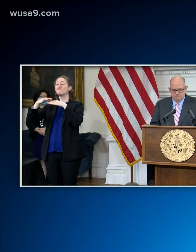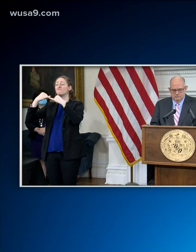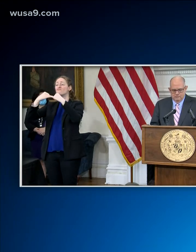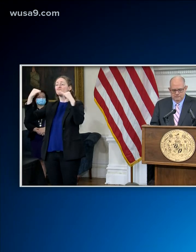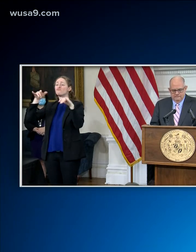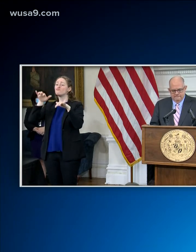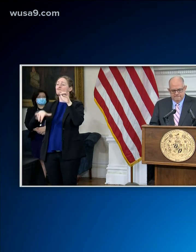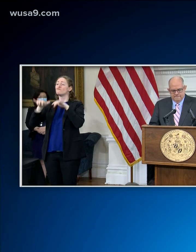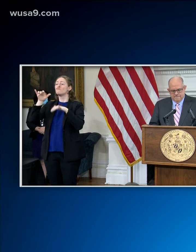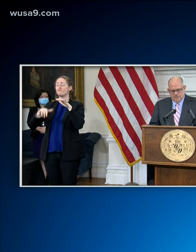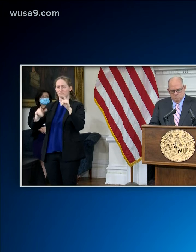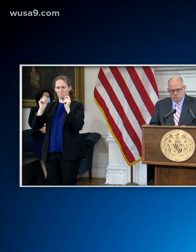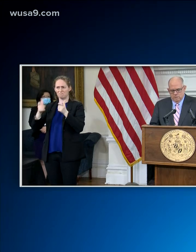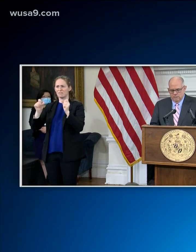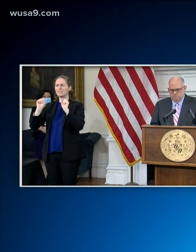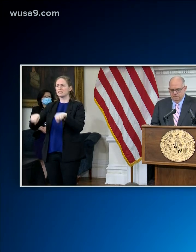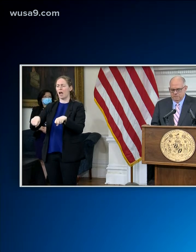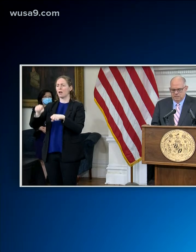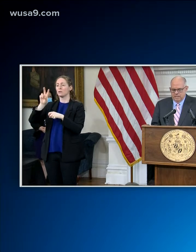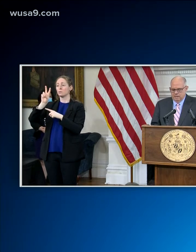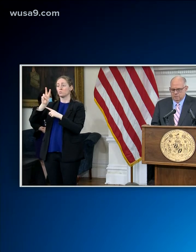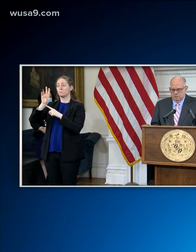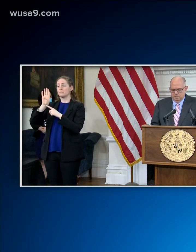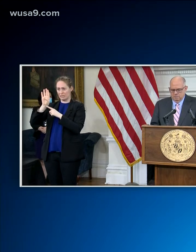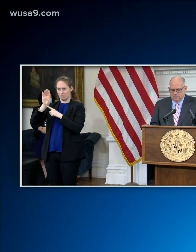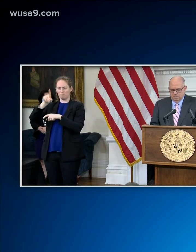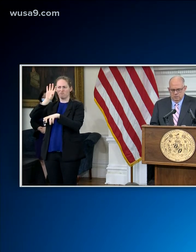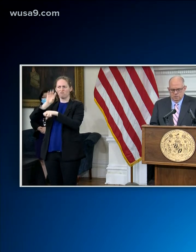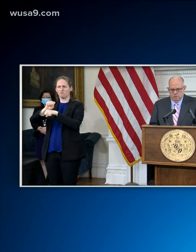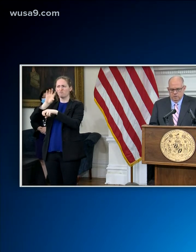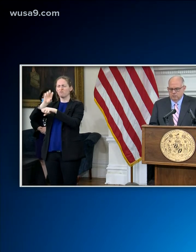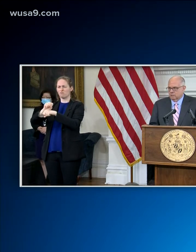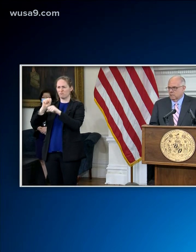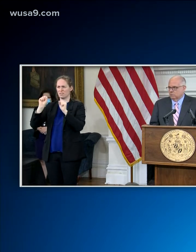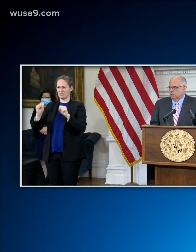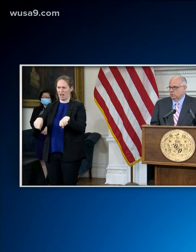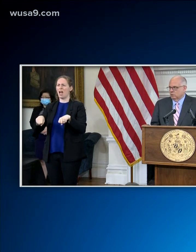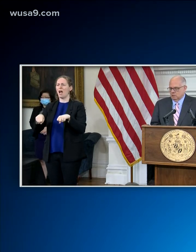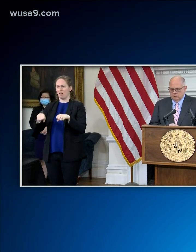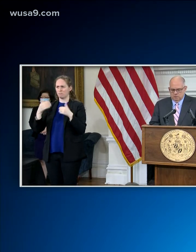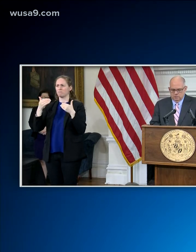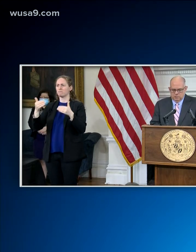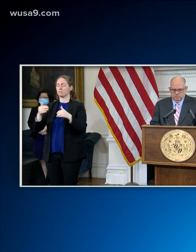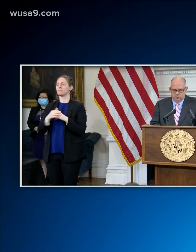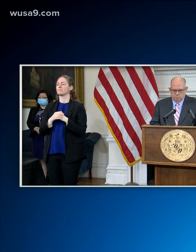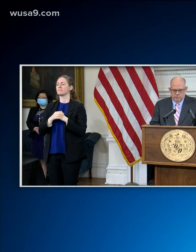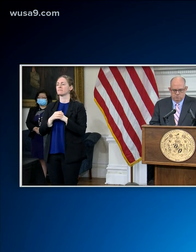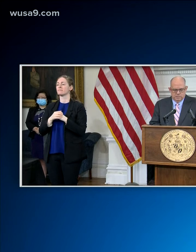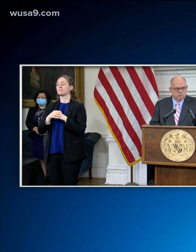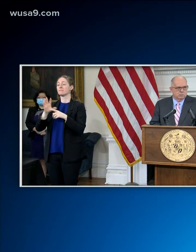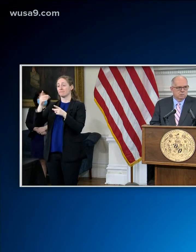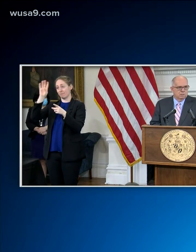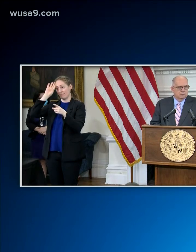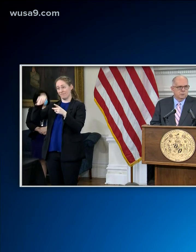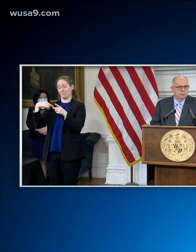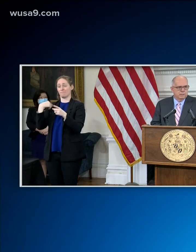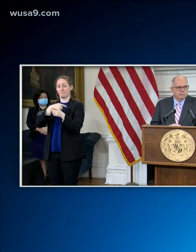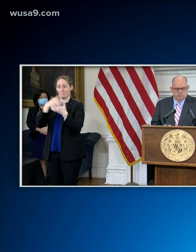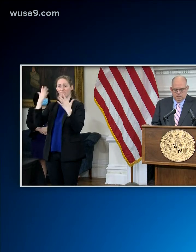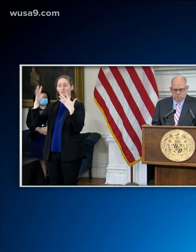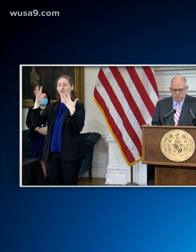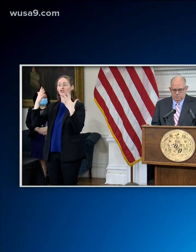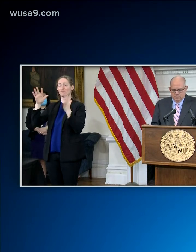2B. More than 150,000 Marylanders have already successfully pre-registered on our